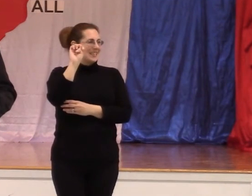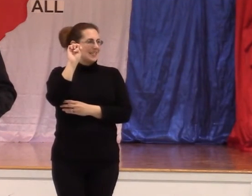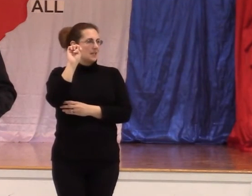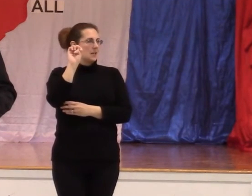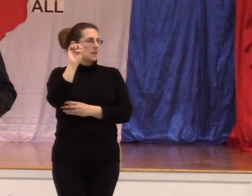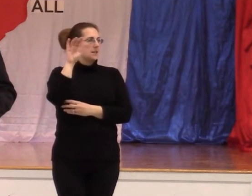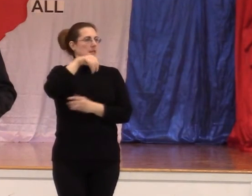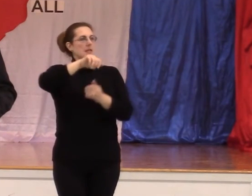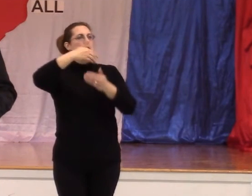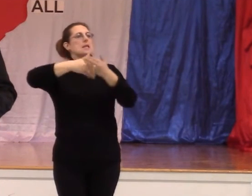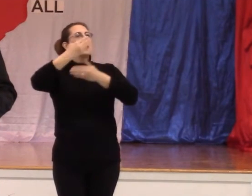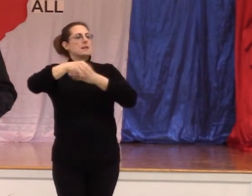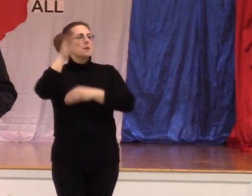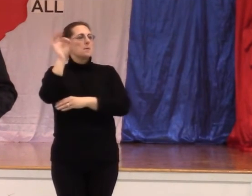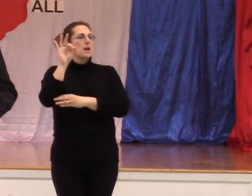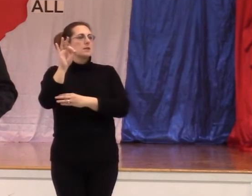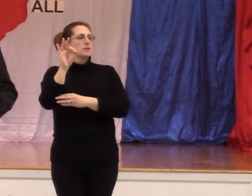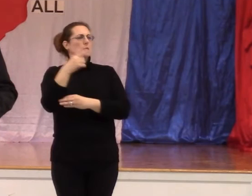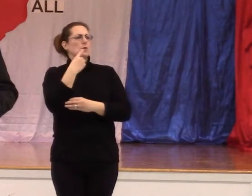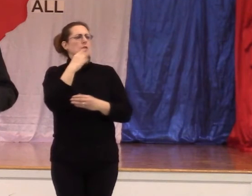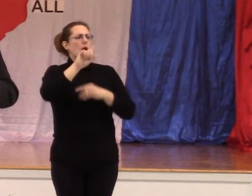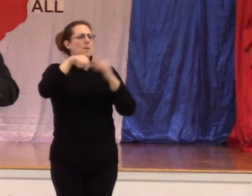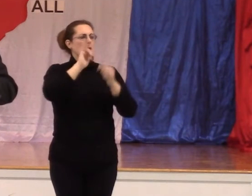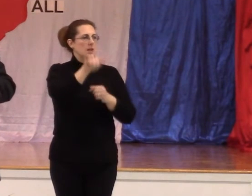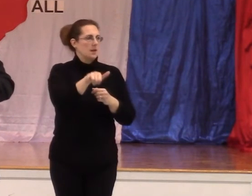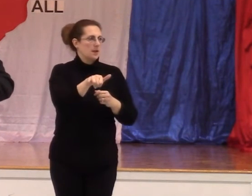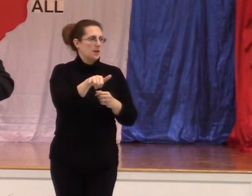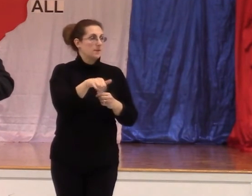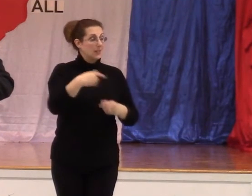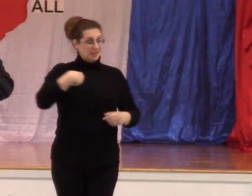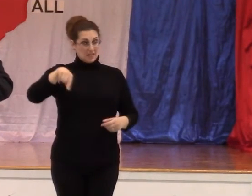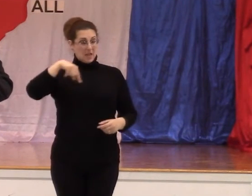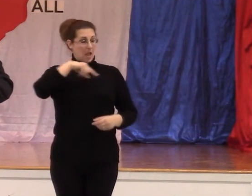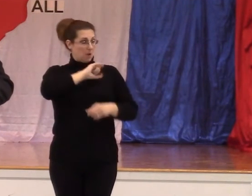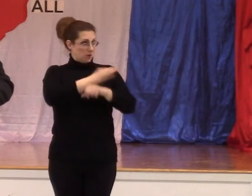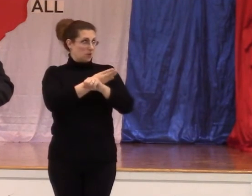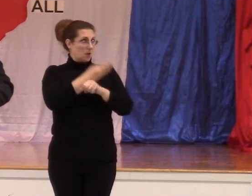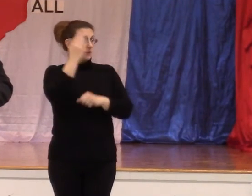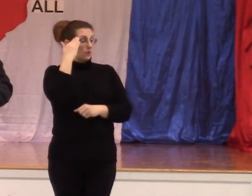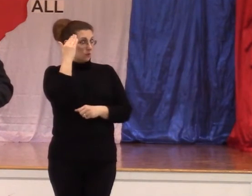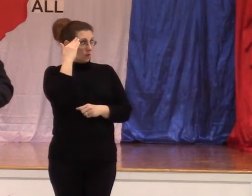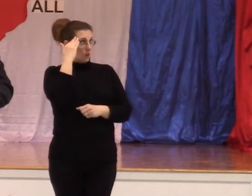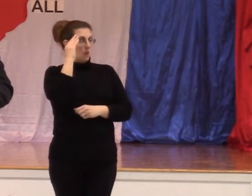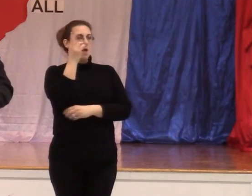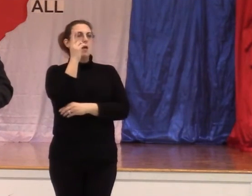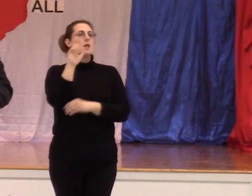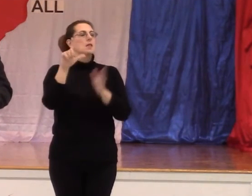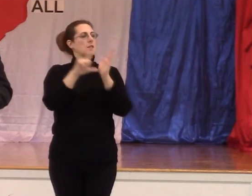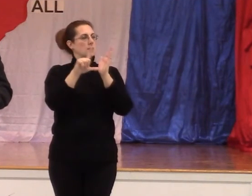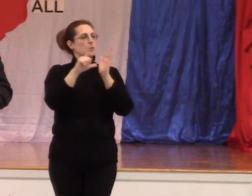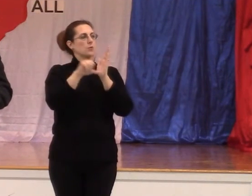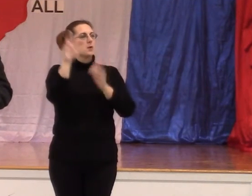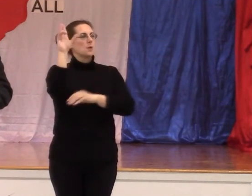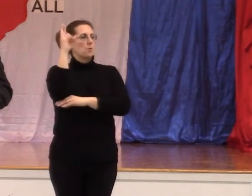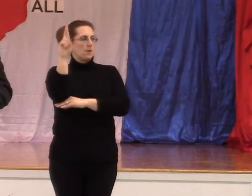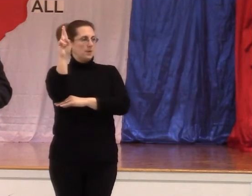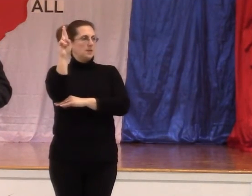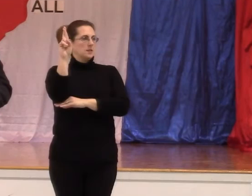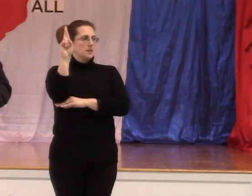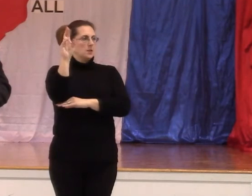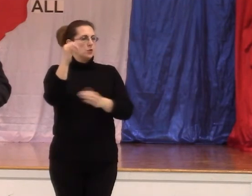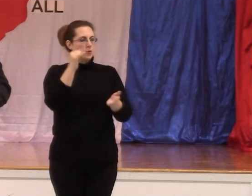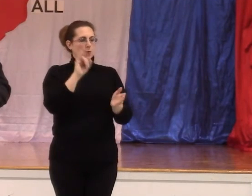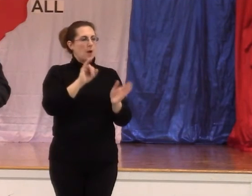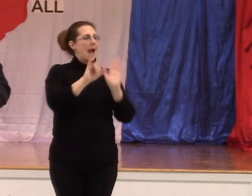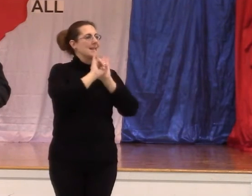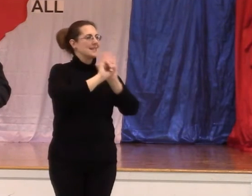some of those concerns as well. So it's our job to know the Lutheran Reformation and to identify it over and against some